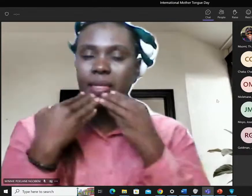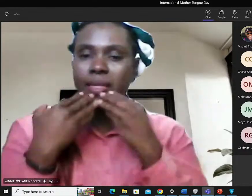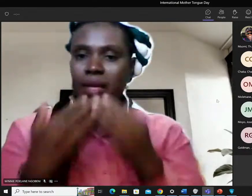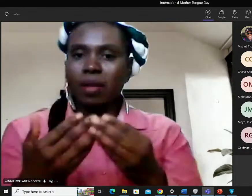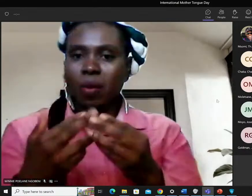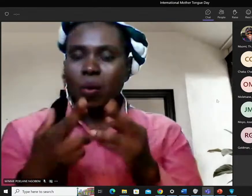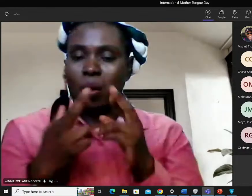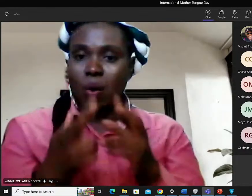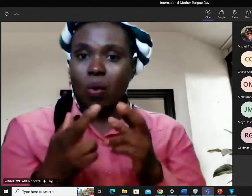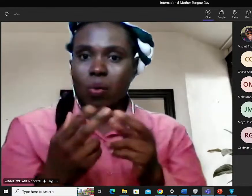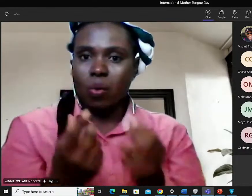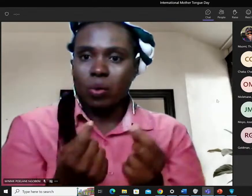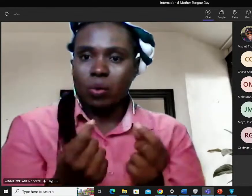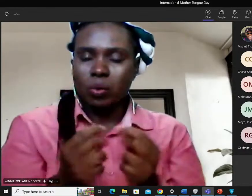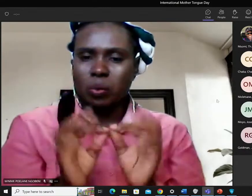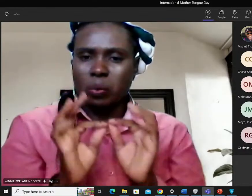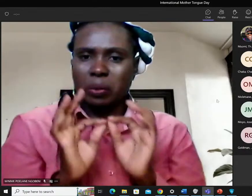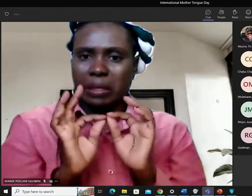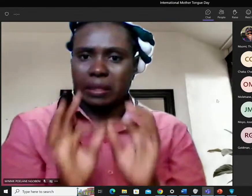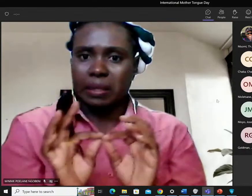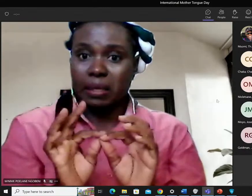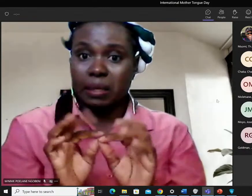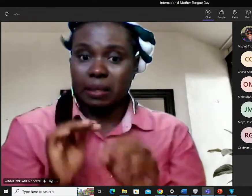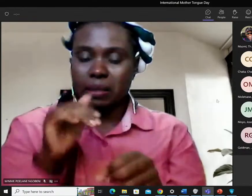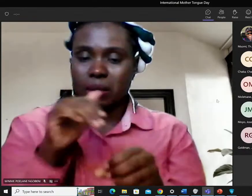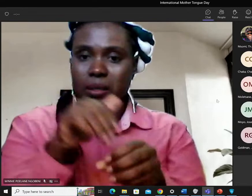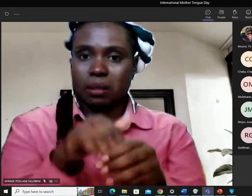justice to it.